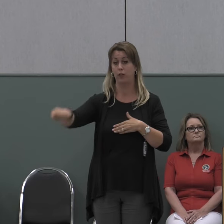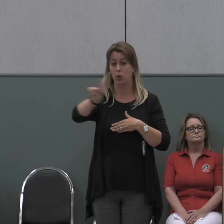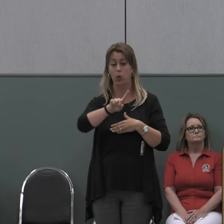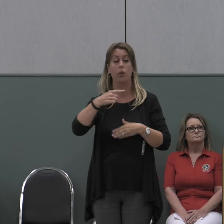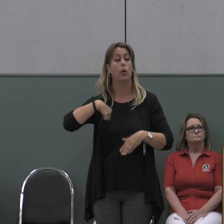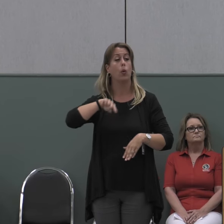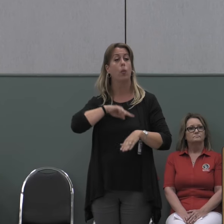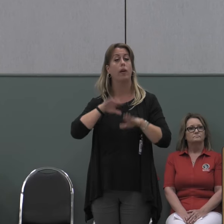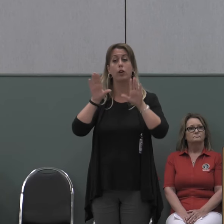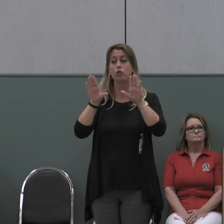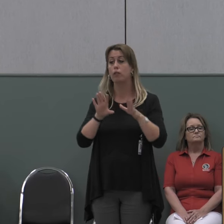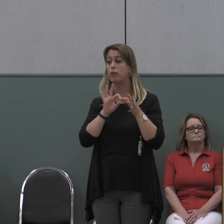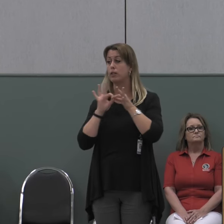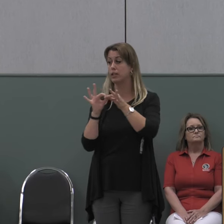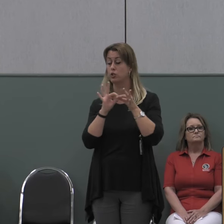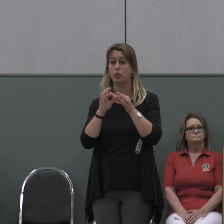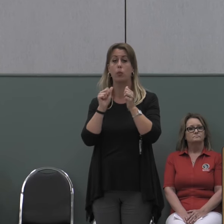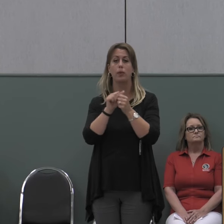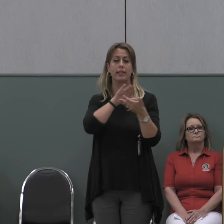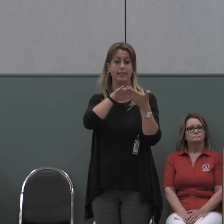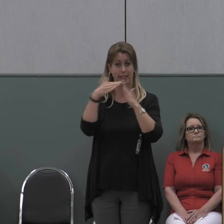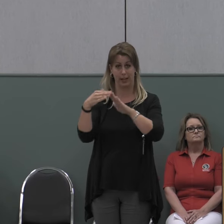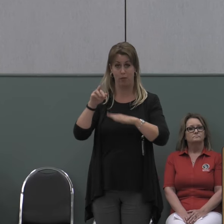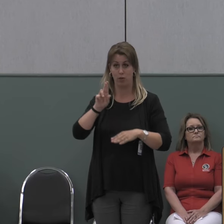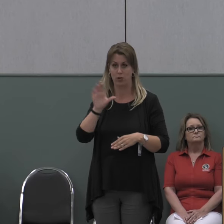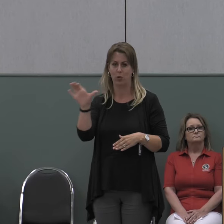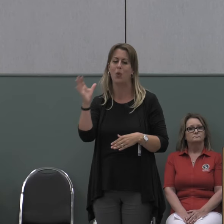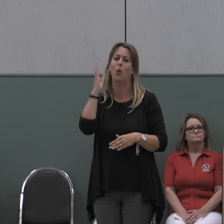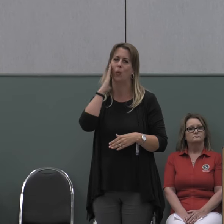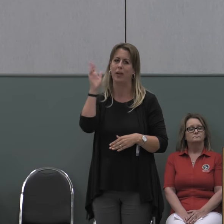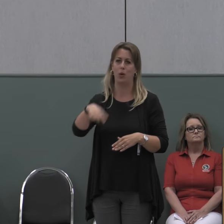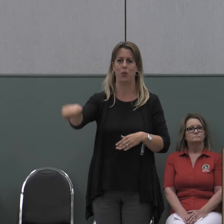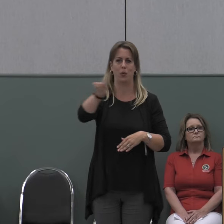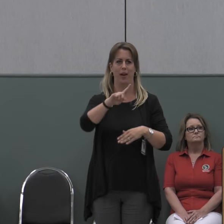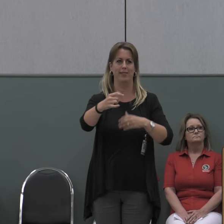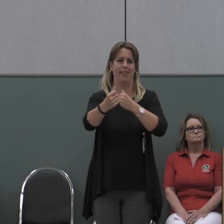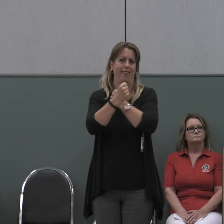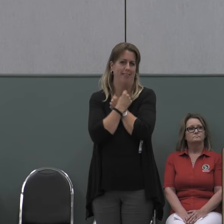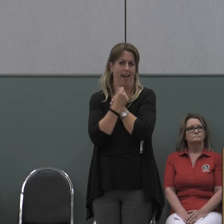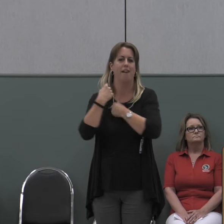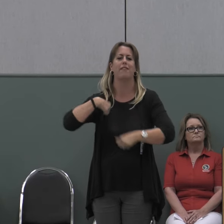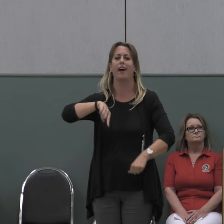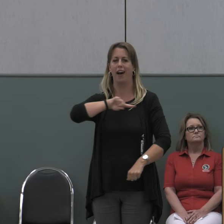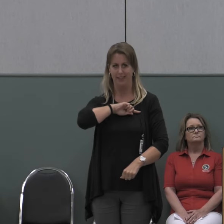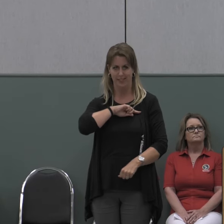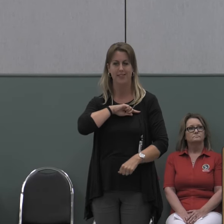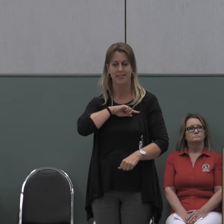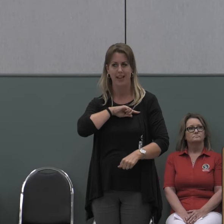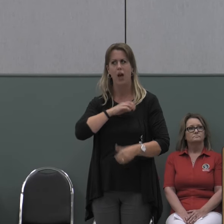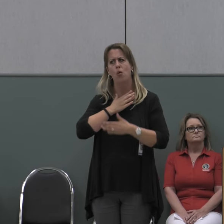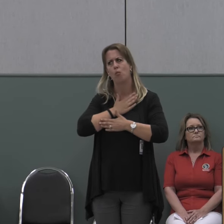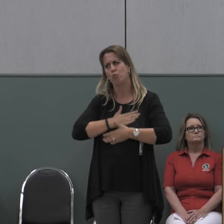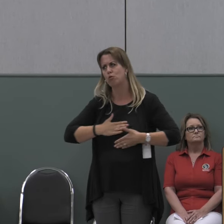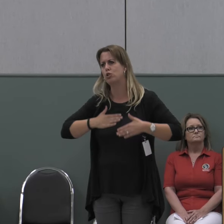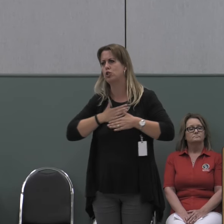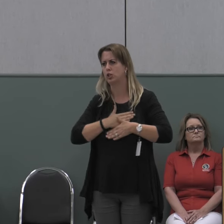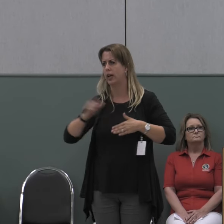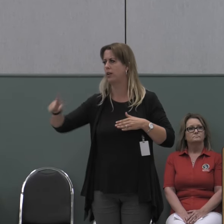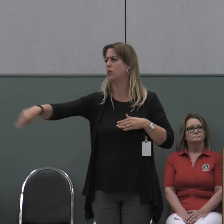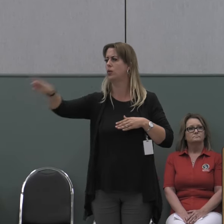with the city of Ridgecrest, and we know we're loved out here, and we appreciate the public every time we're on our